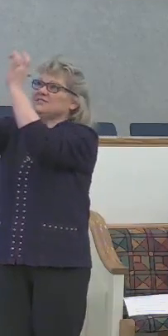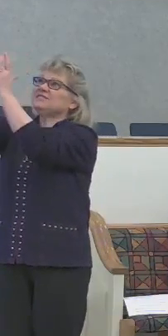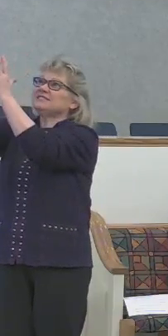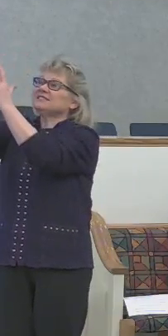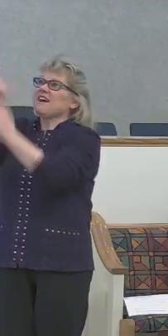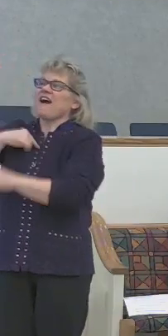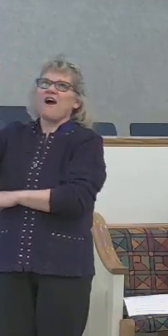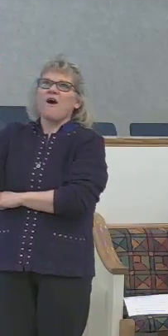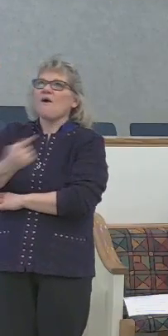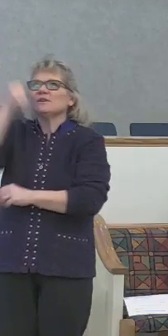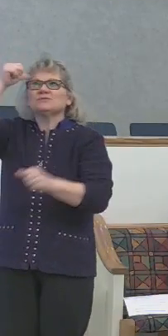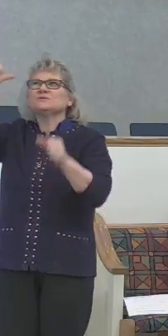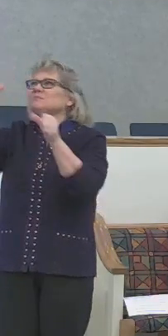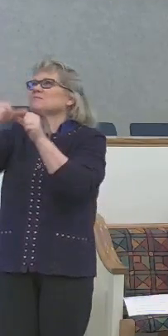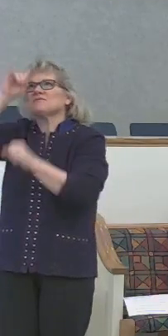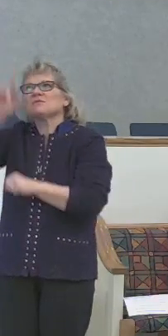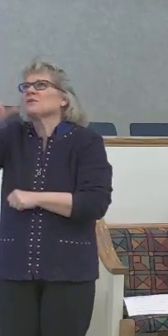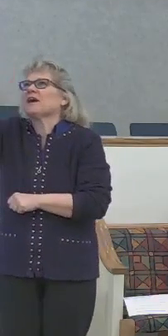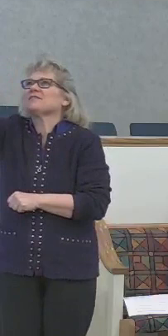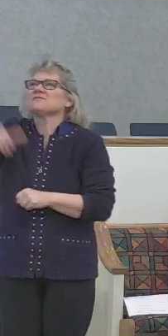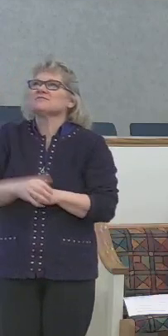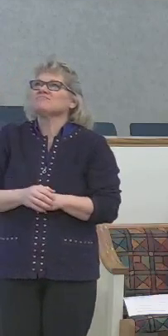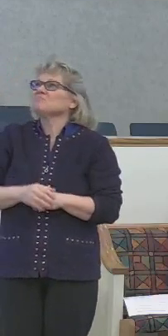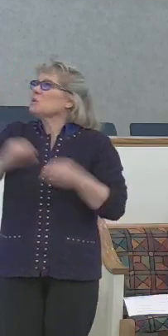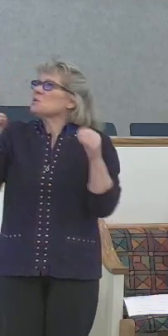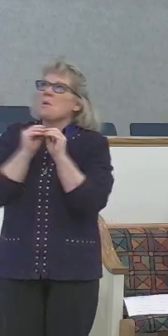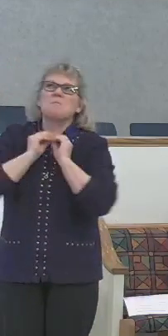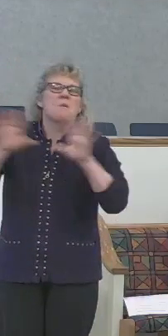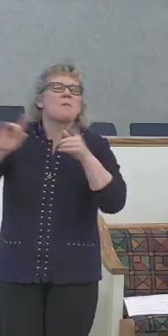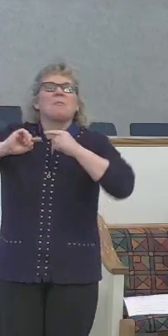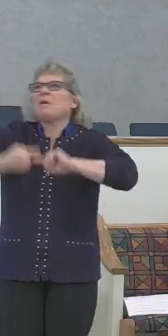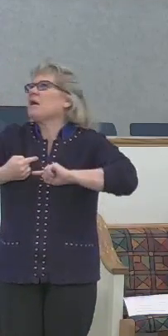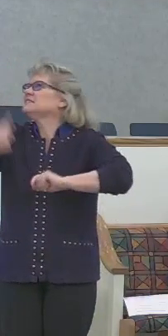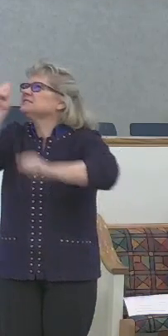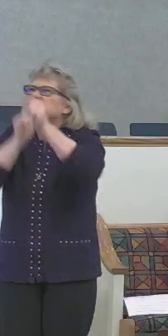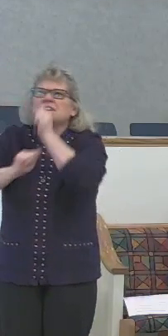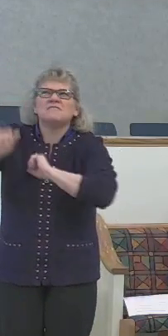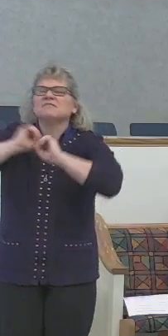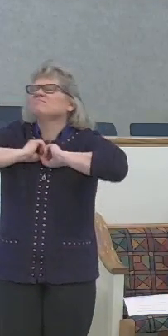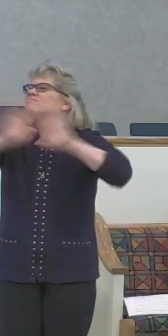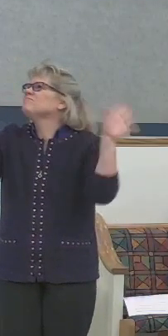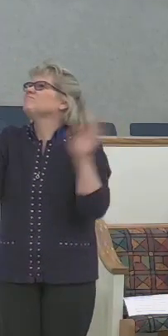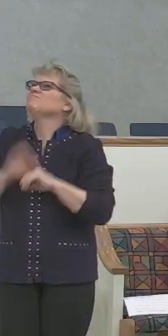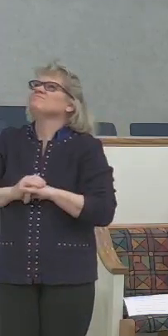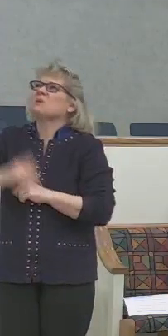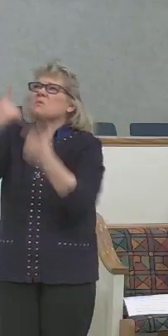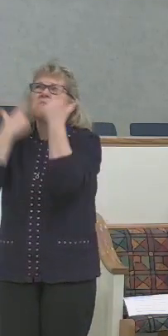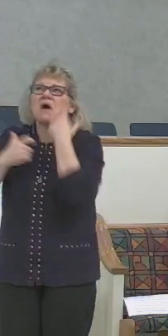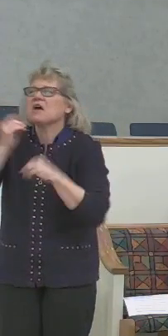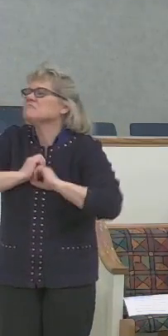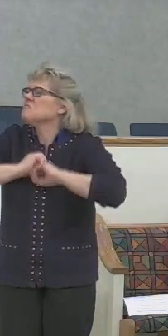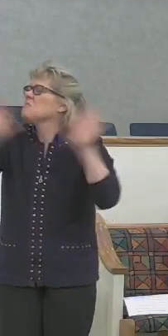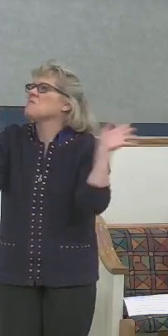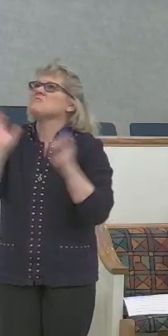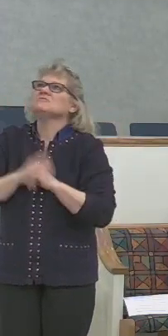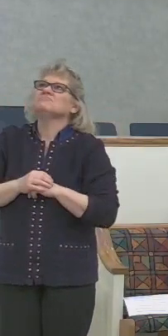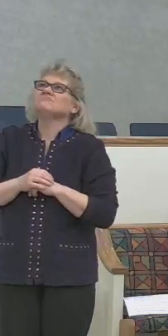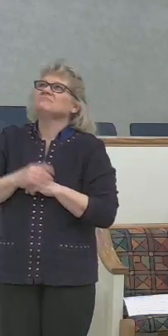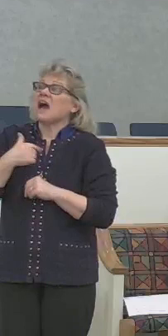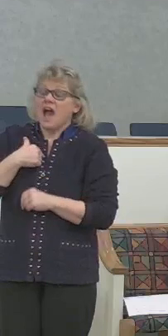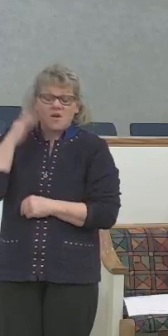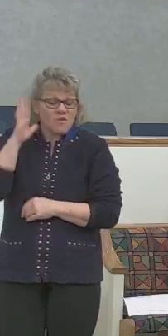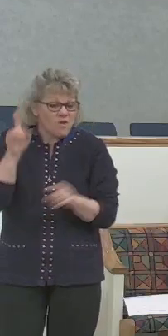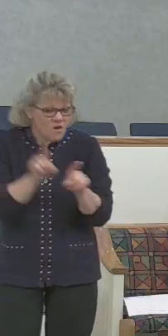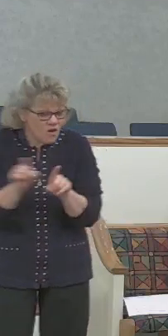will never forget you forever. No more pain, no more suffering, no more crying. I will